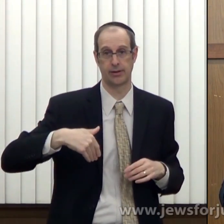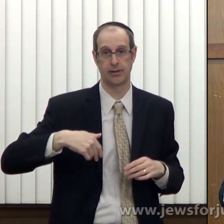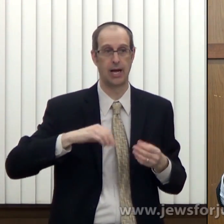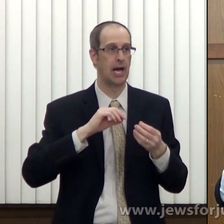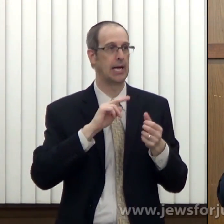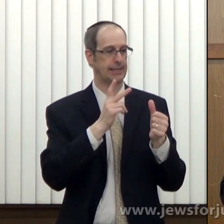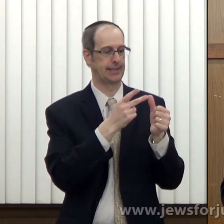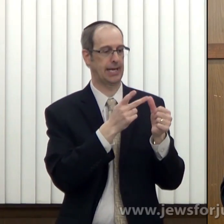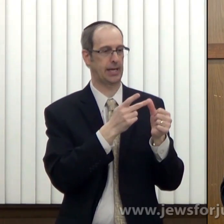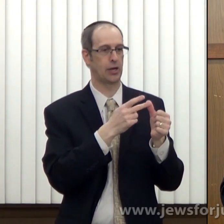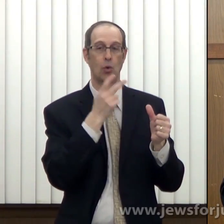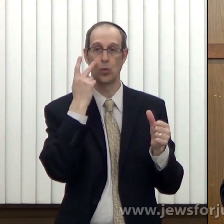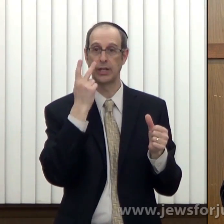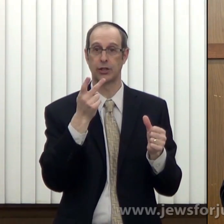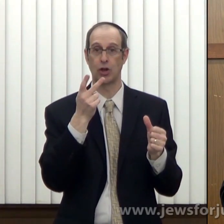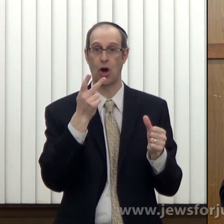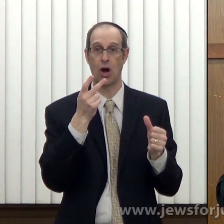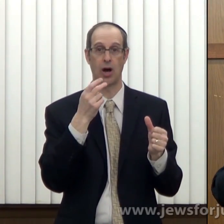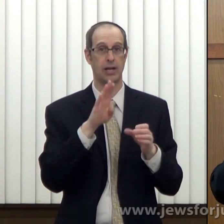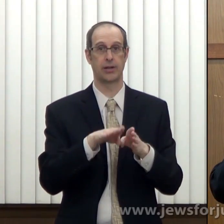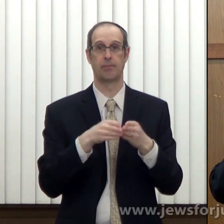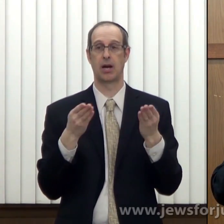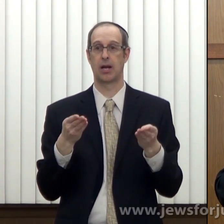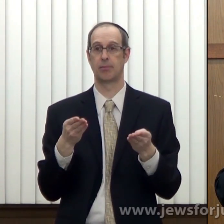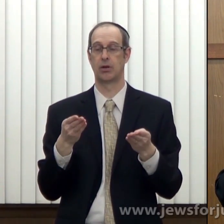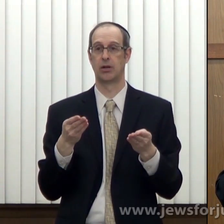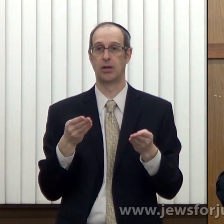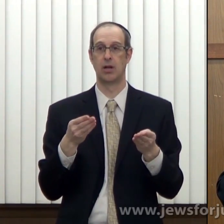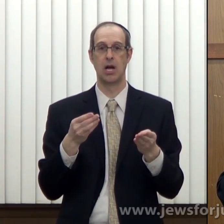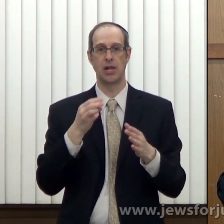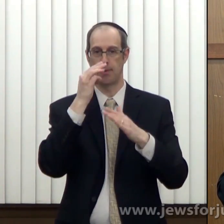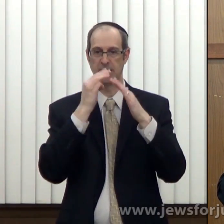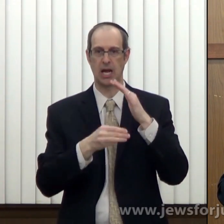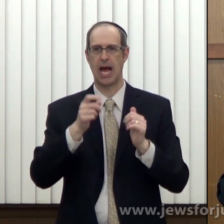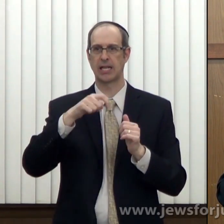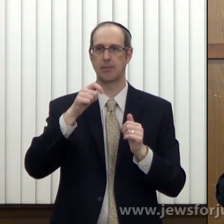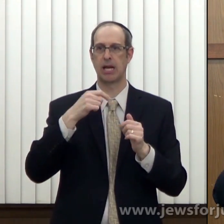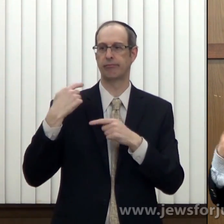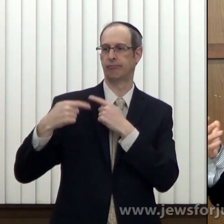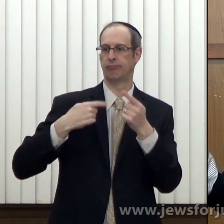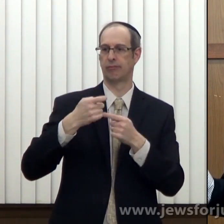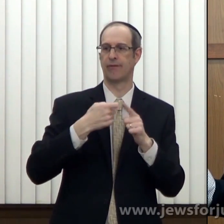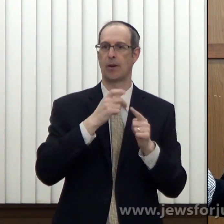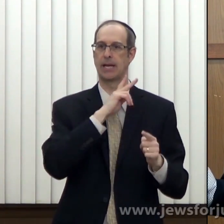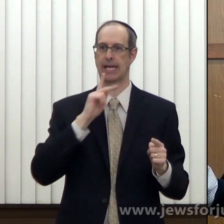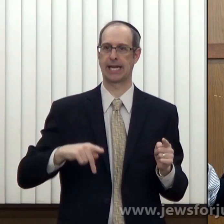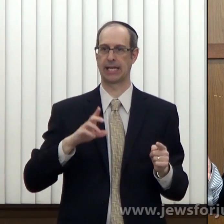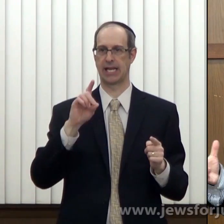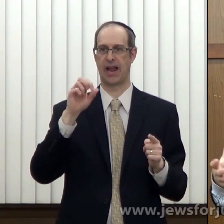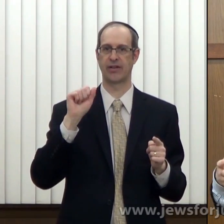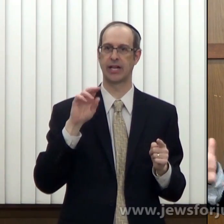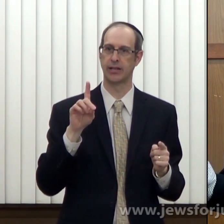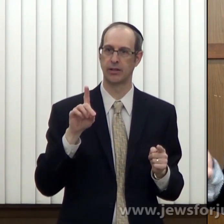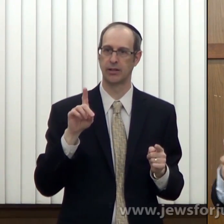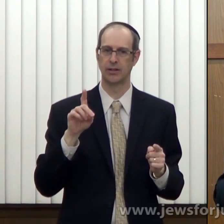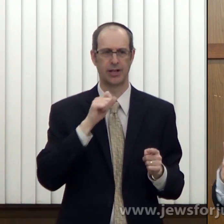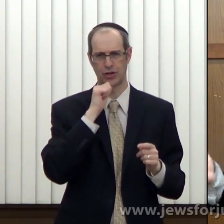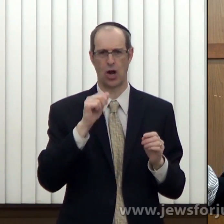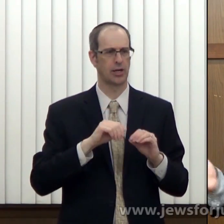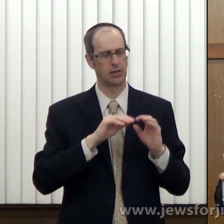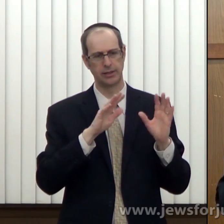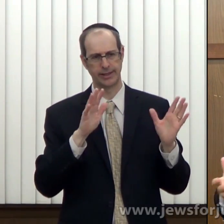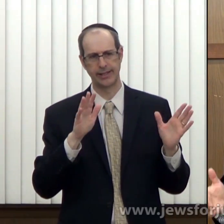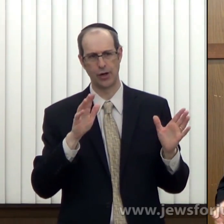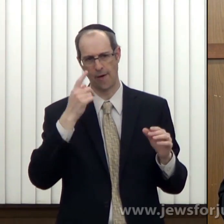Secondly, we saw that in the Bible, the Messiah has to be a descendant of King David. It's not so clear